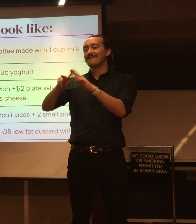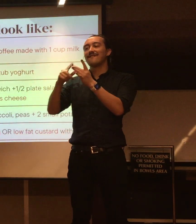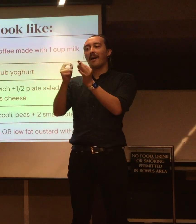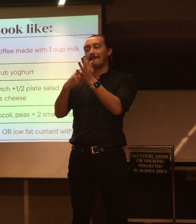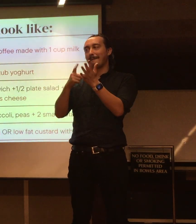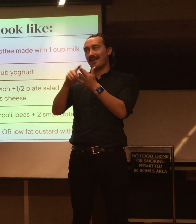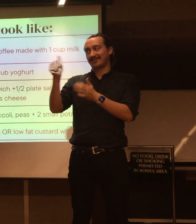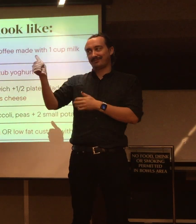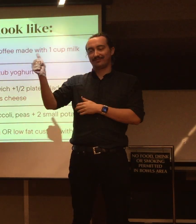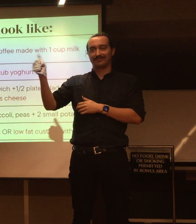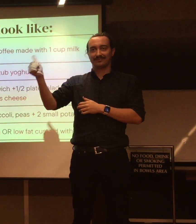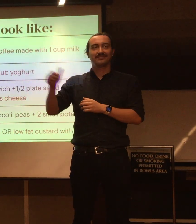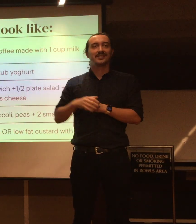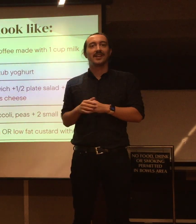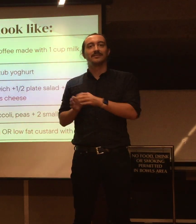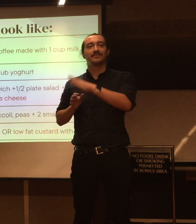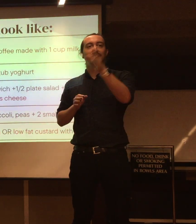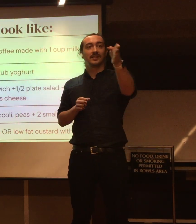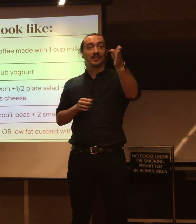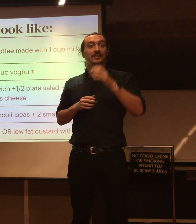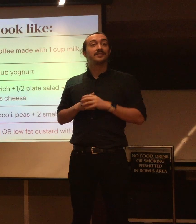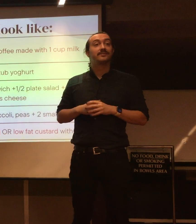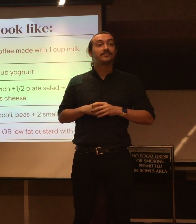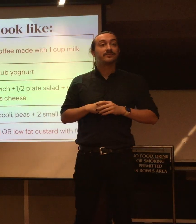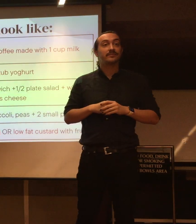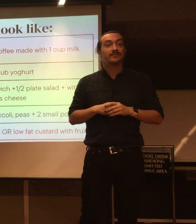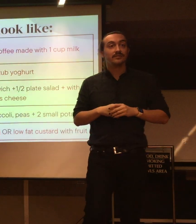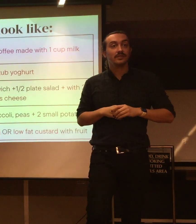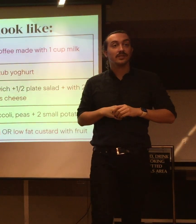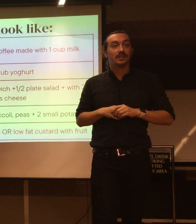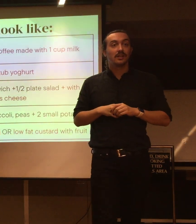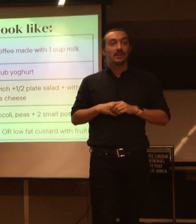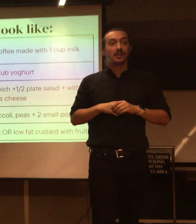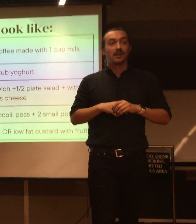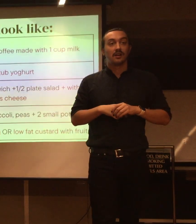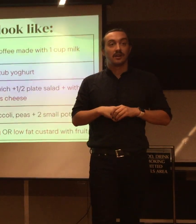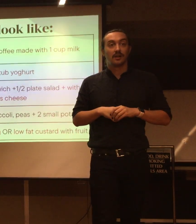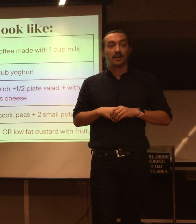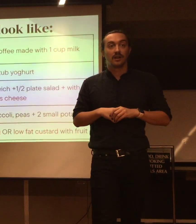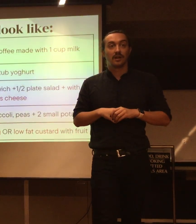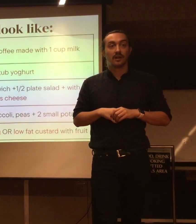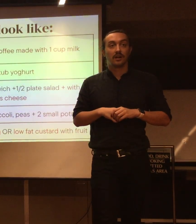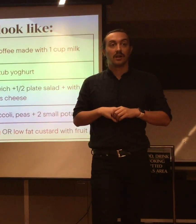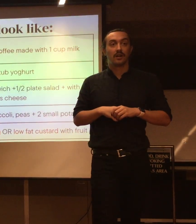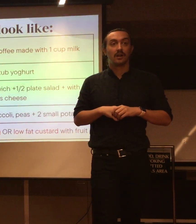good. Yes, in the blue. Oh yeah, yeah.